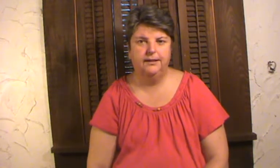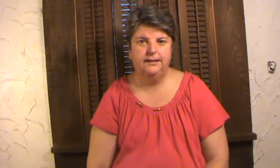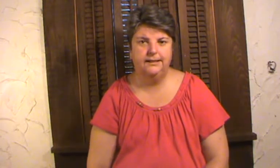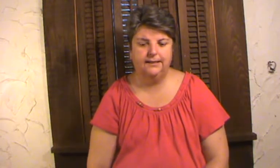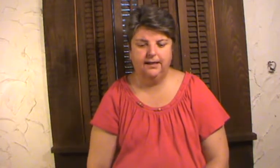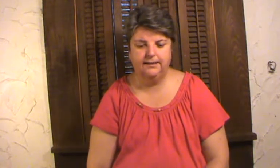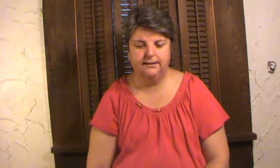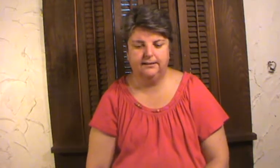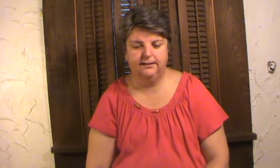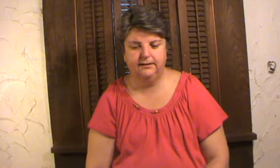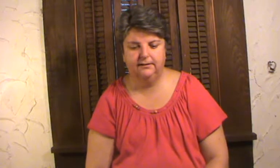Discuss.